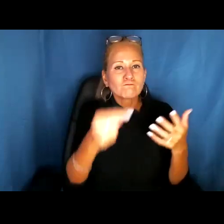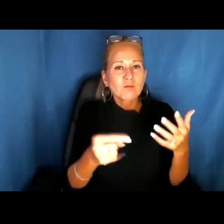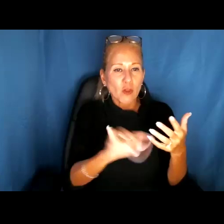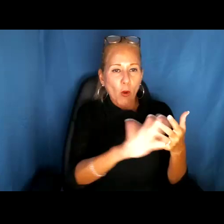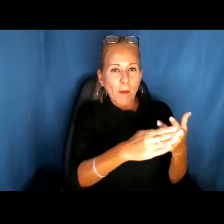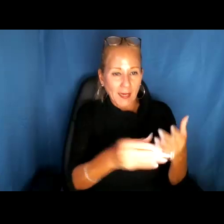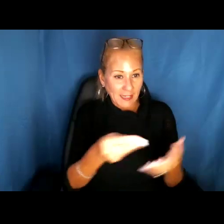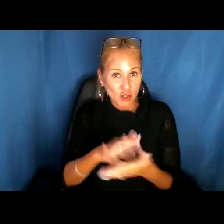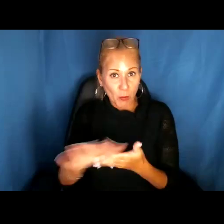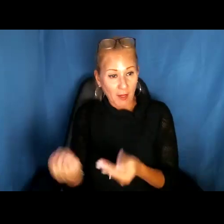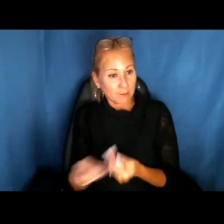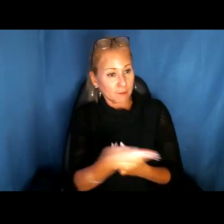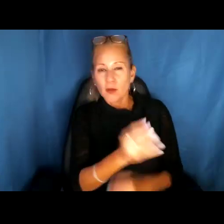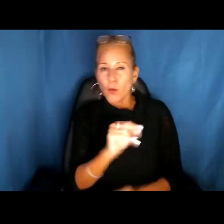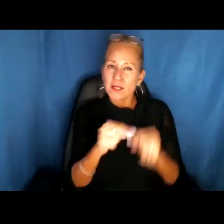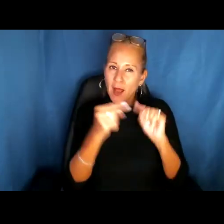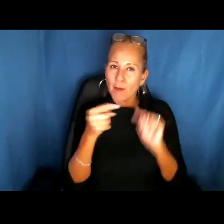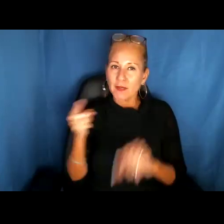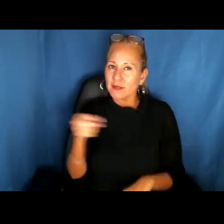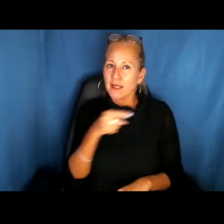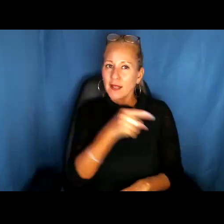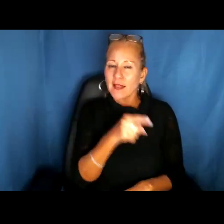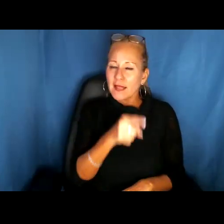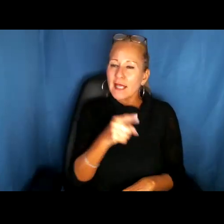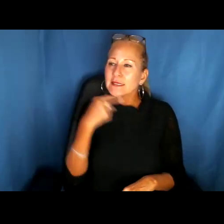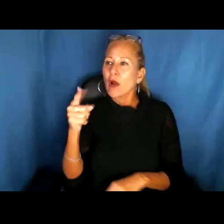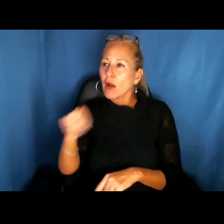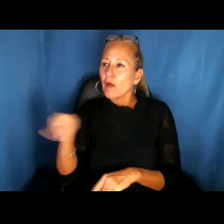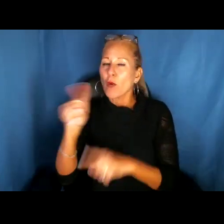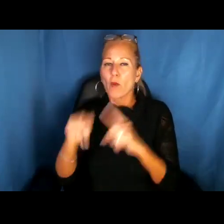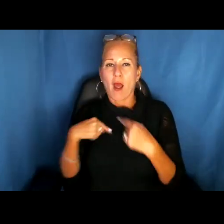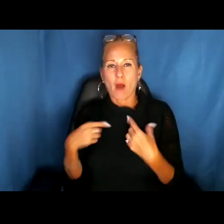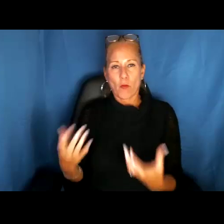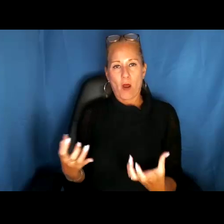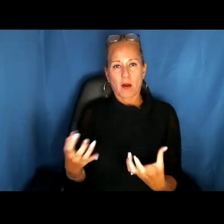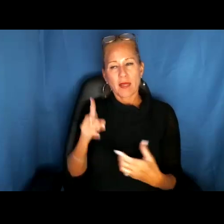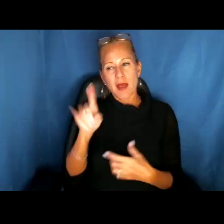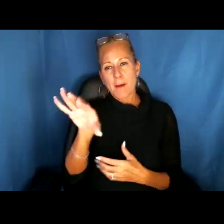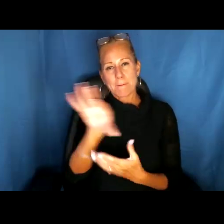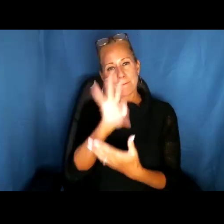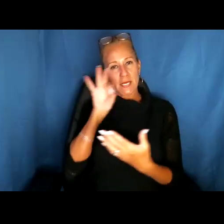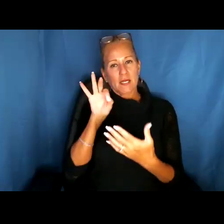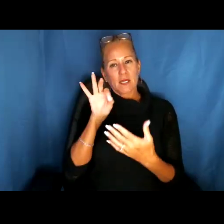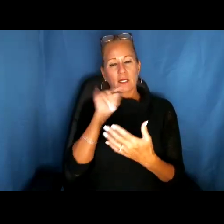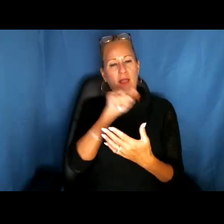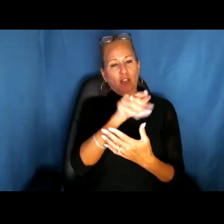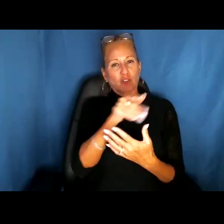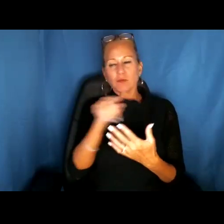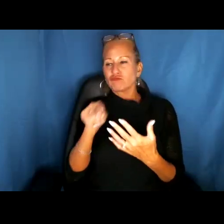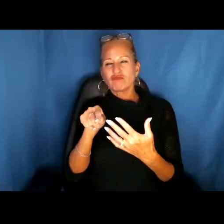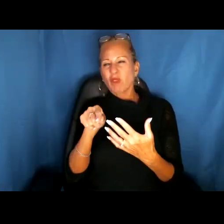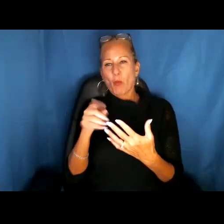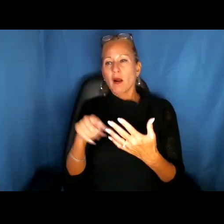the opposite. They are dictating to everybody else what they want. They can pick from services, just like Erica